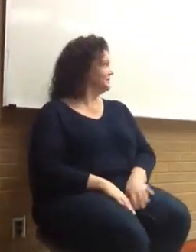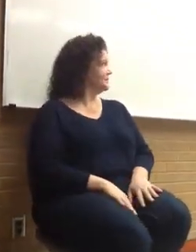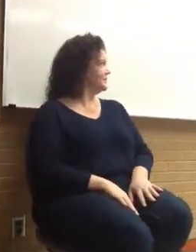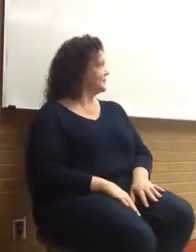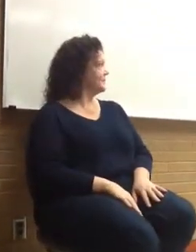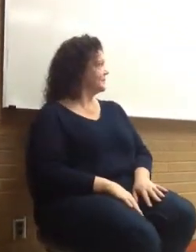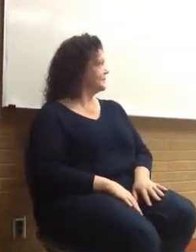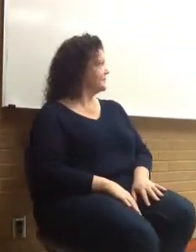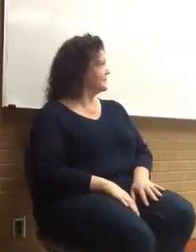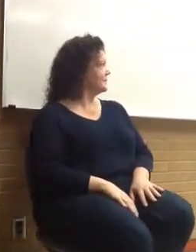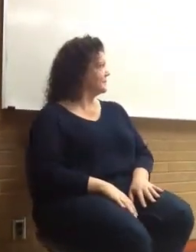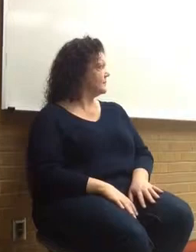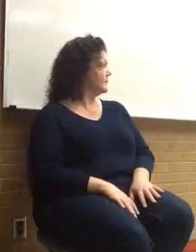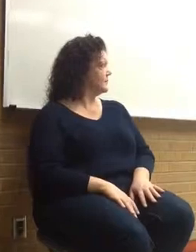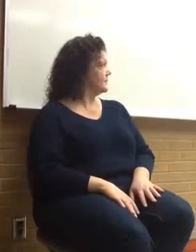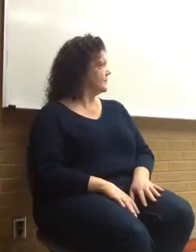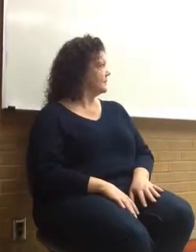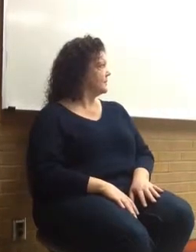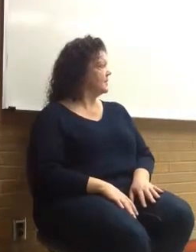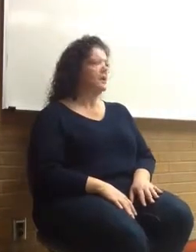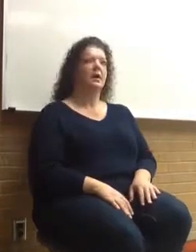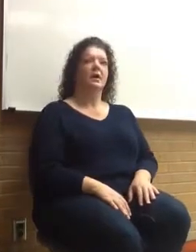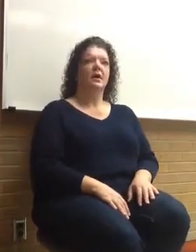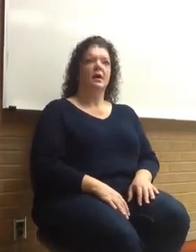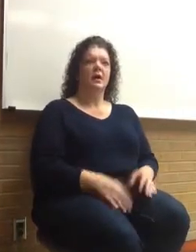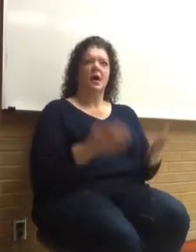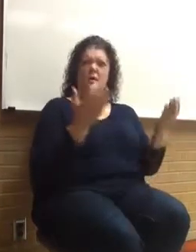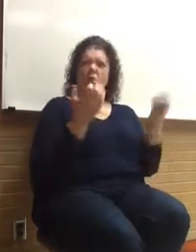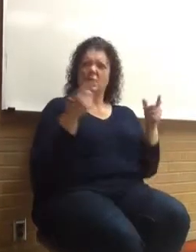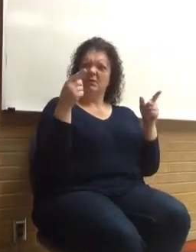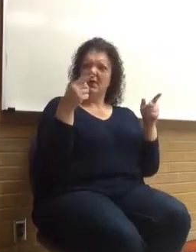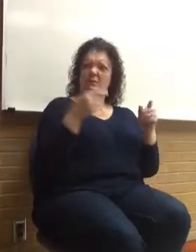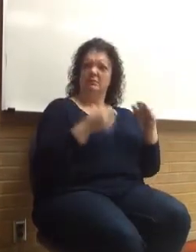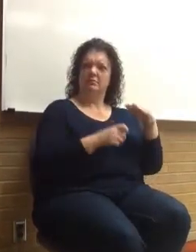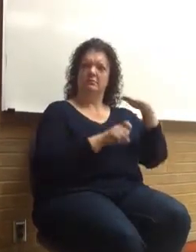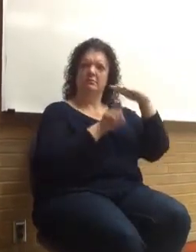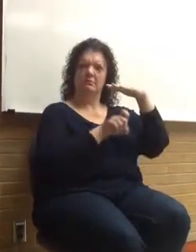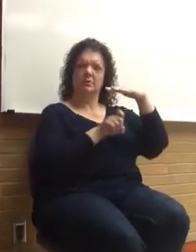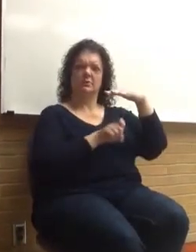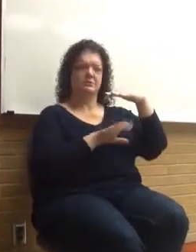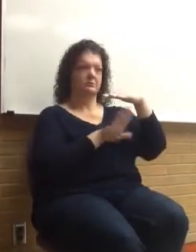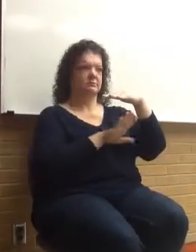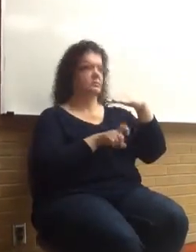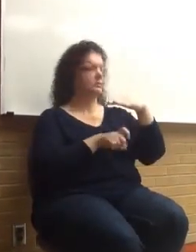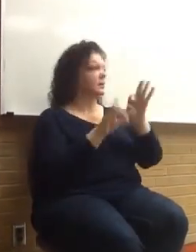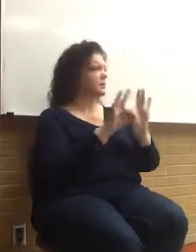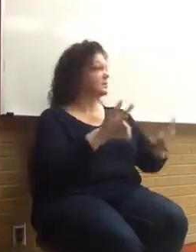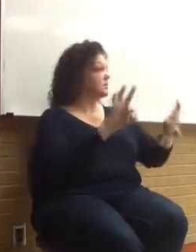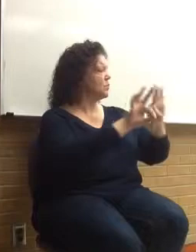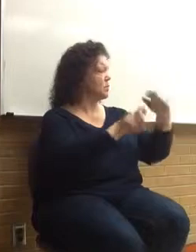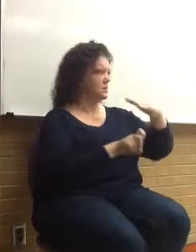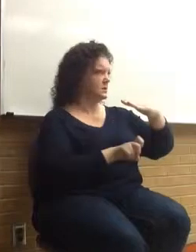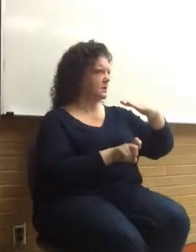is this x only. You're not going to make a mistake on a fraction. But this tiny little thing, if you put it on the side or on the